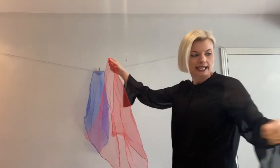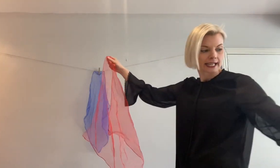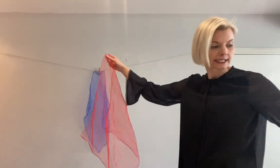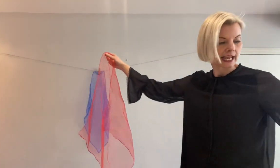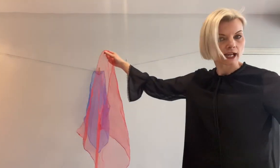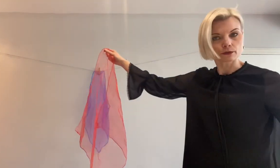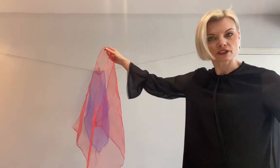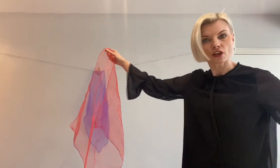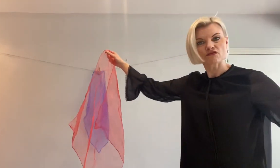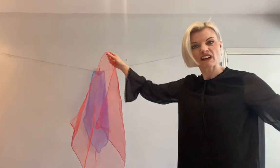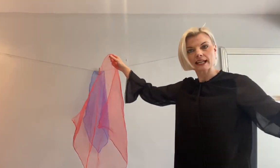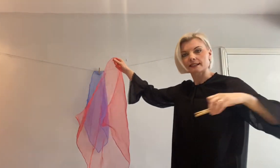his house red.